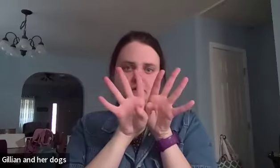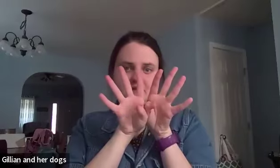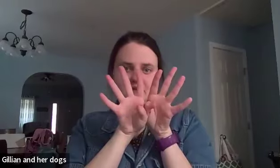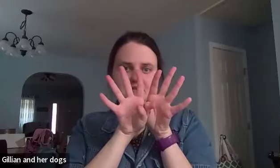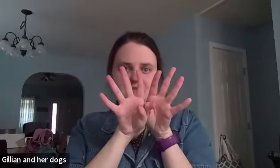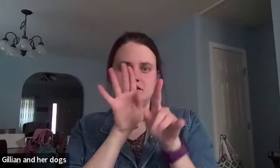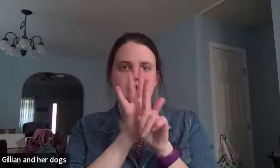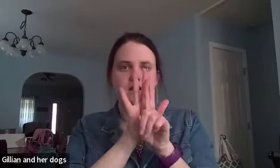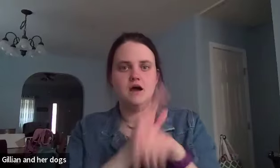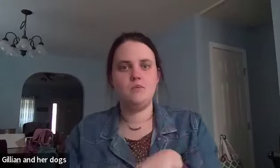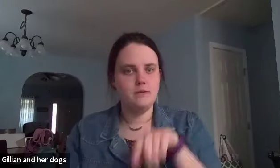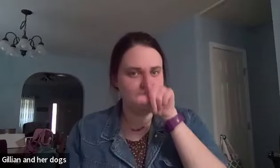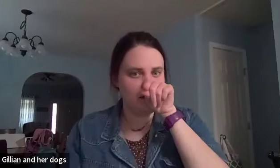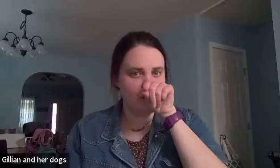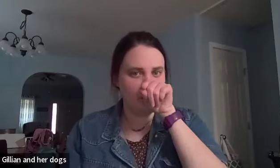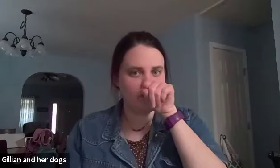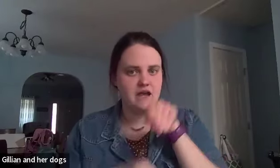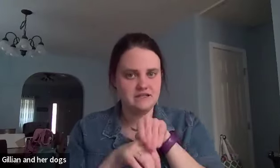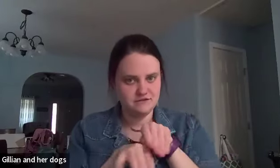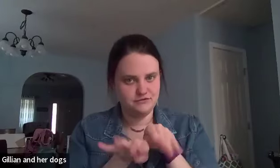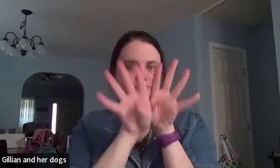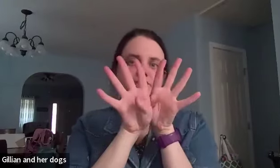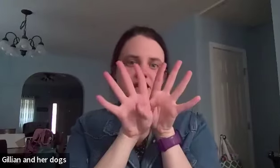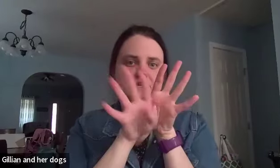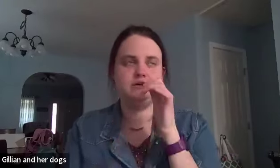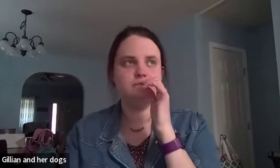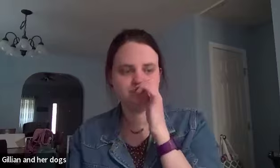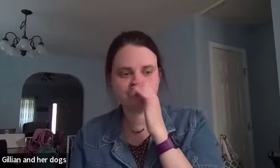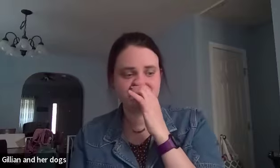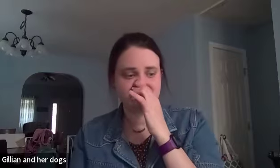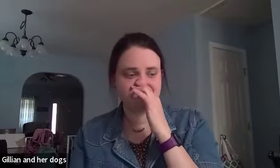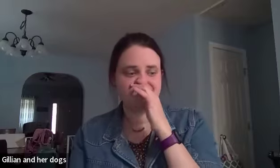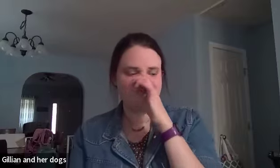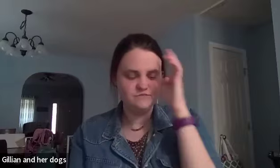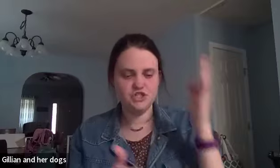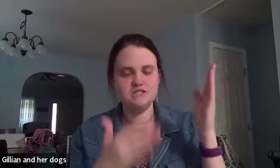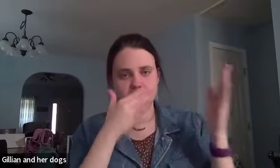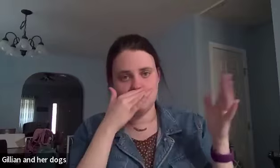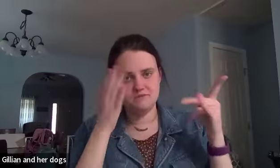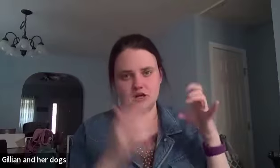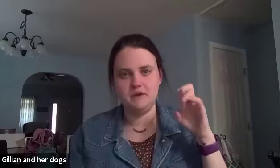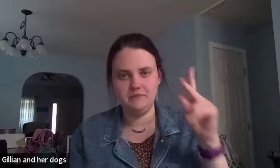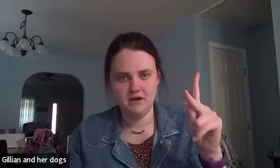up like this. Or I'd be like a bird that does kind of deal, just to show that I'm talking about a